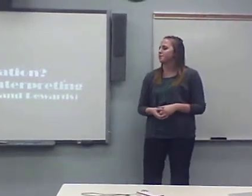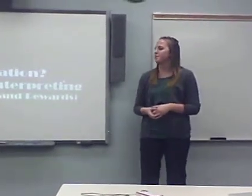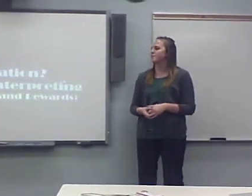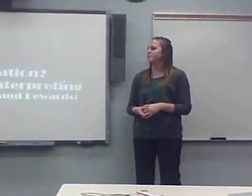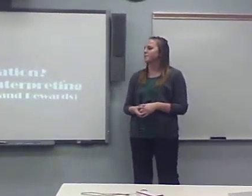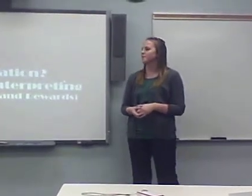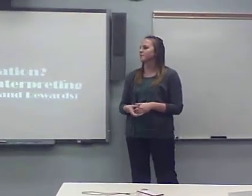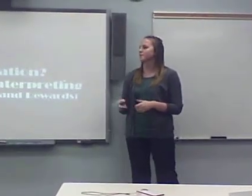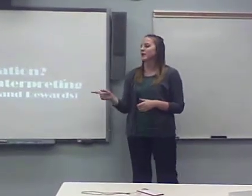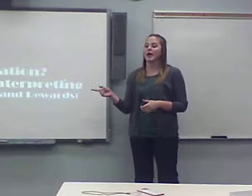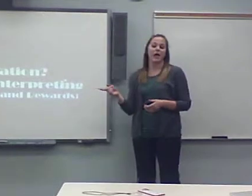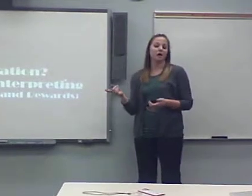religion.